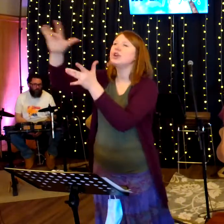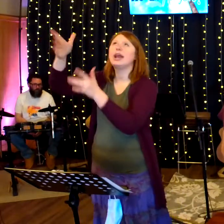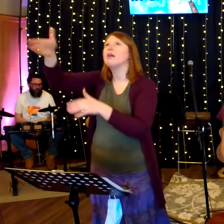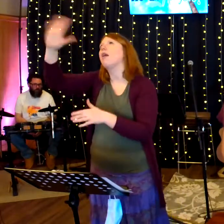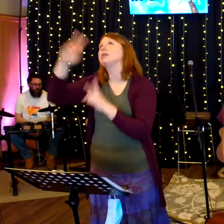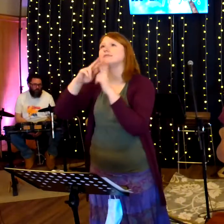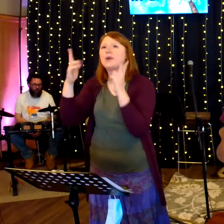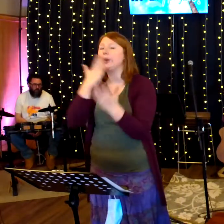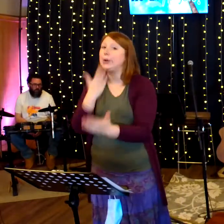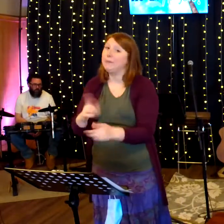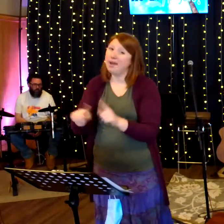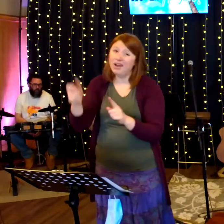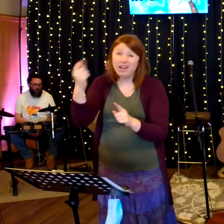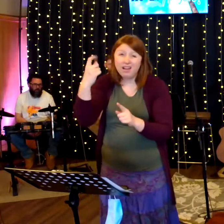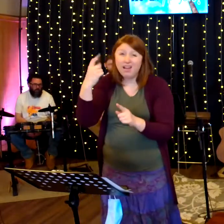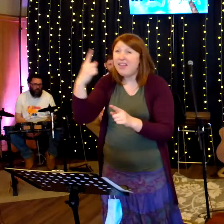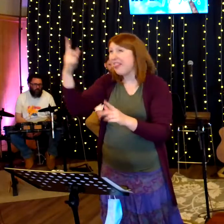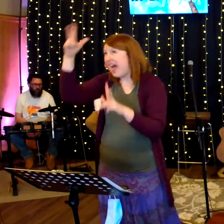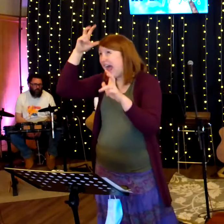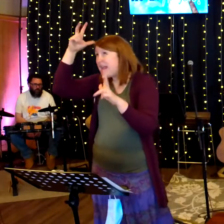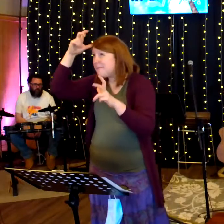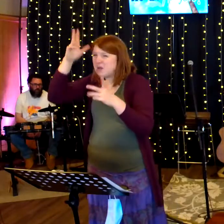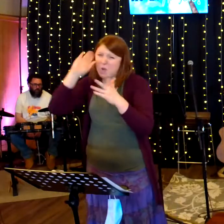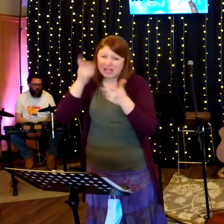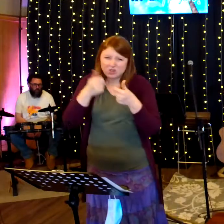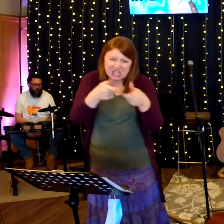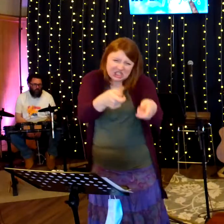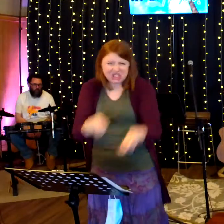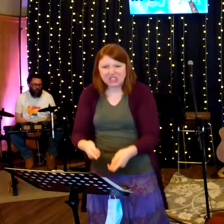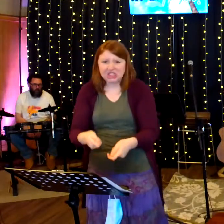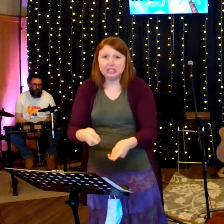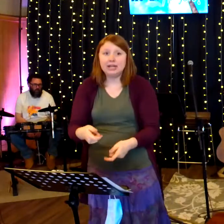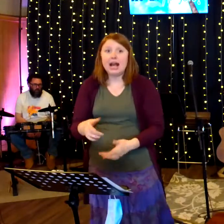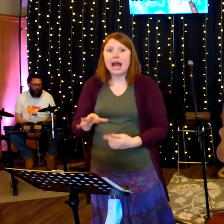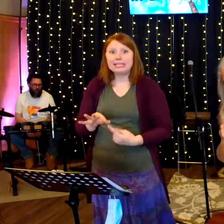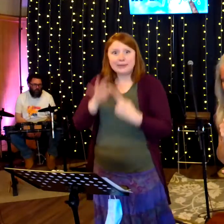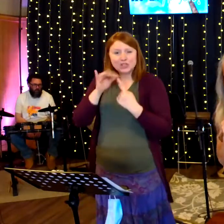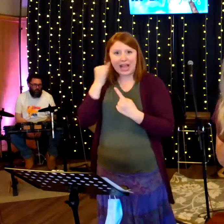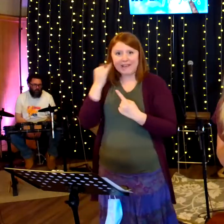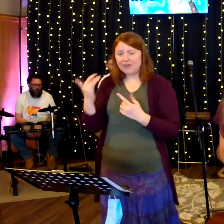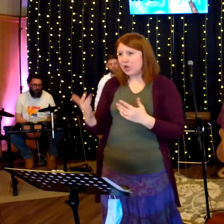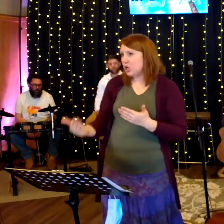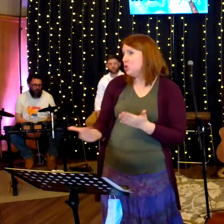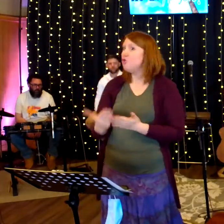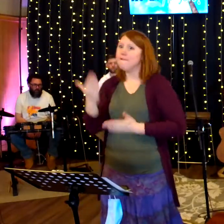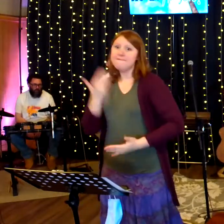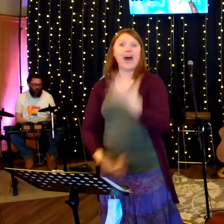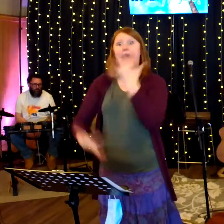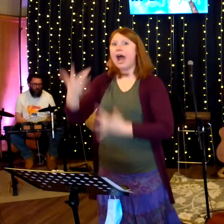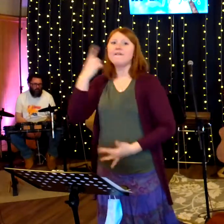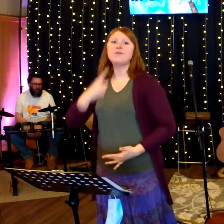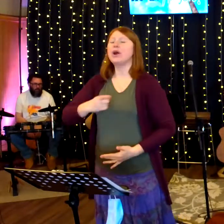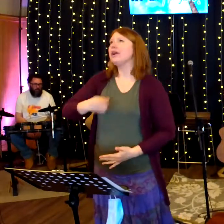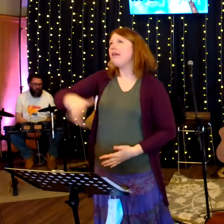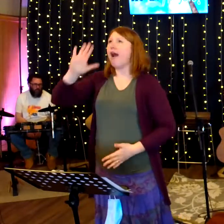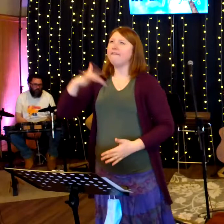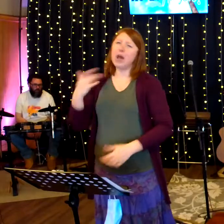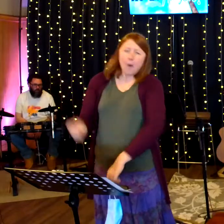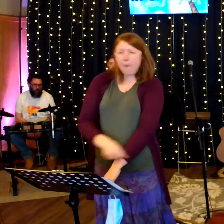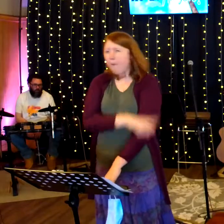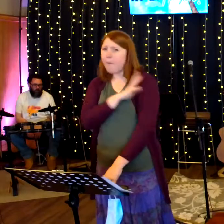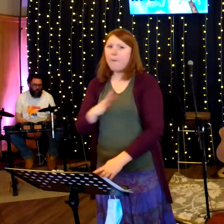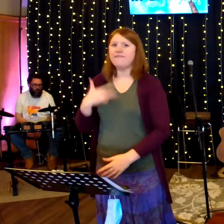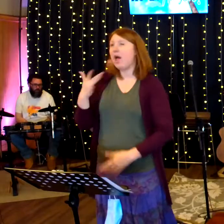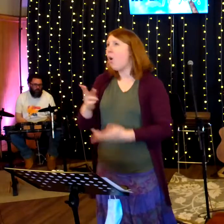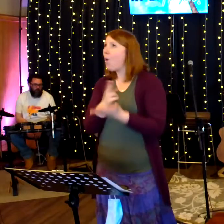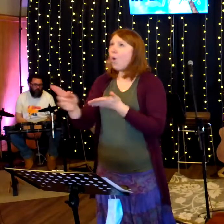but the attacks of the enemy are real, right? And especially when you're on fire for God. So don't leave this place